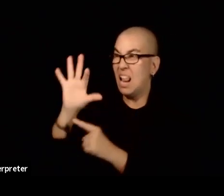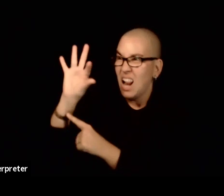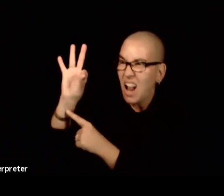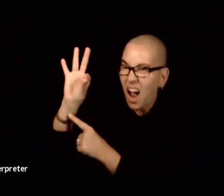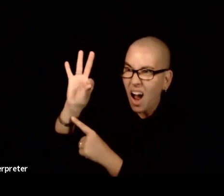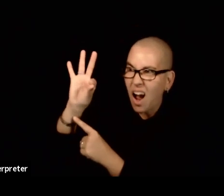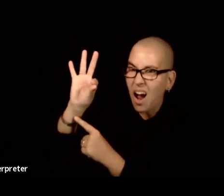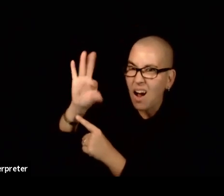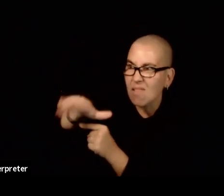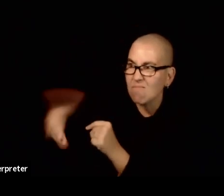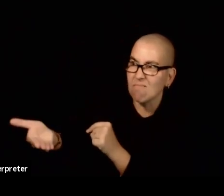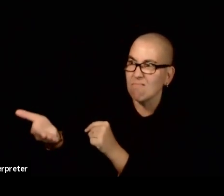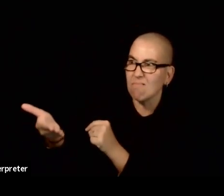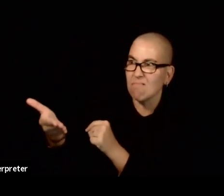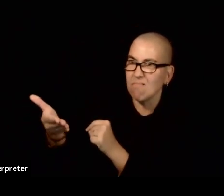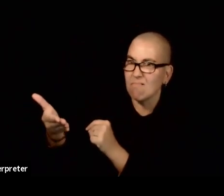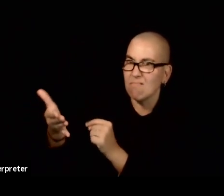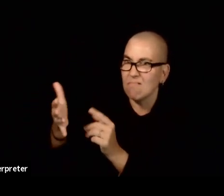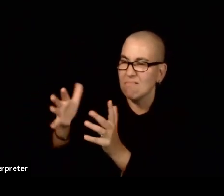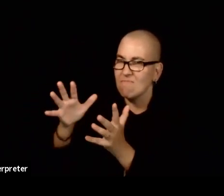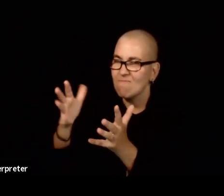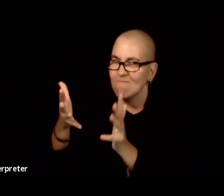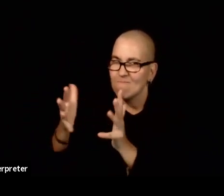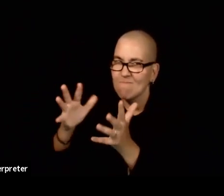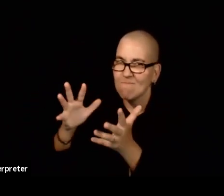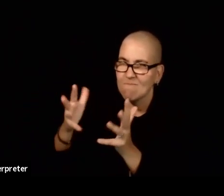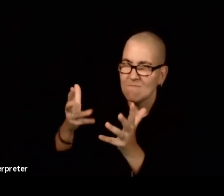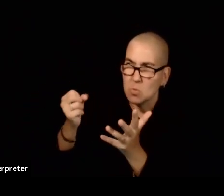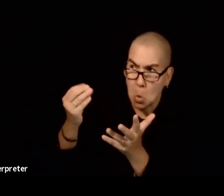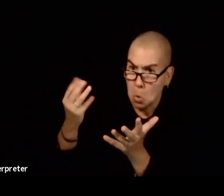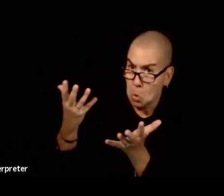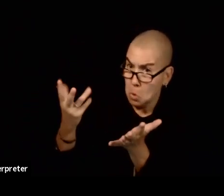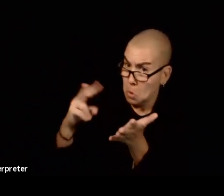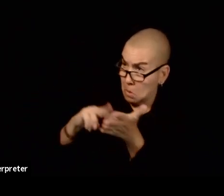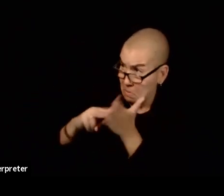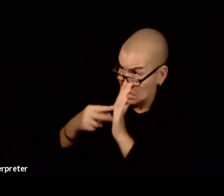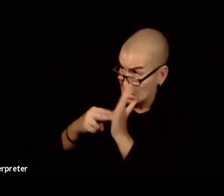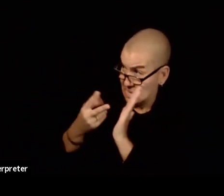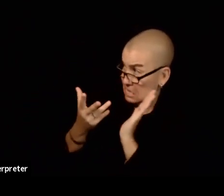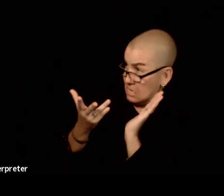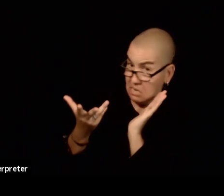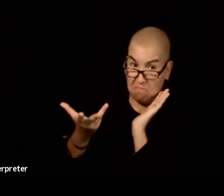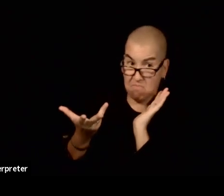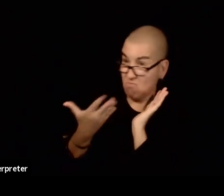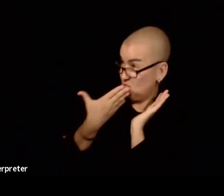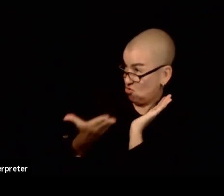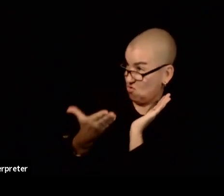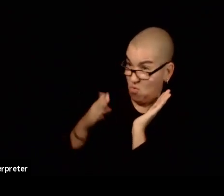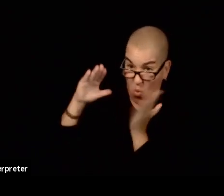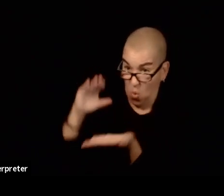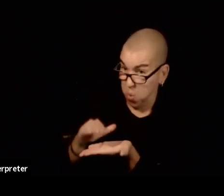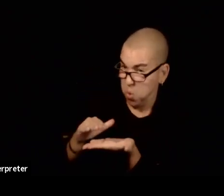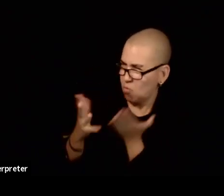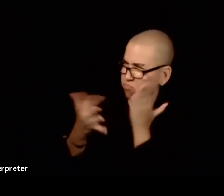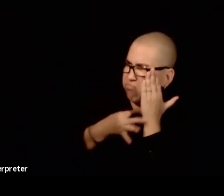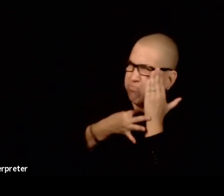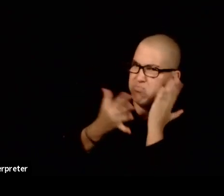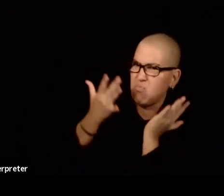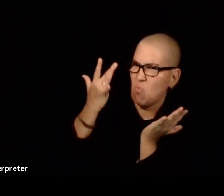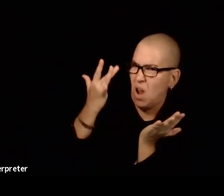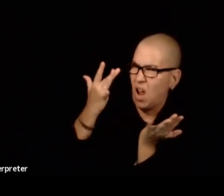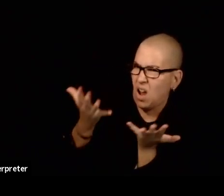death totals to as we see some increased cases, increased testing, everything like that? What